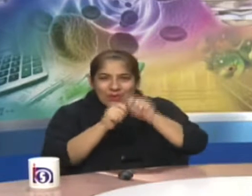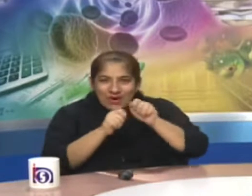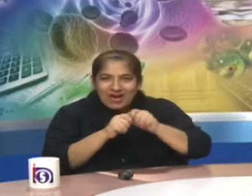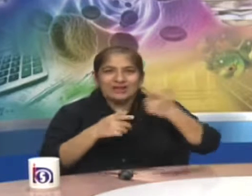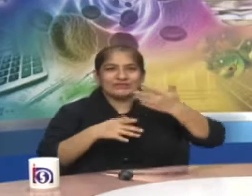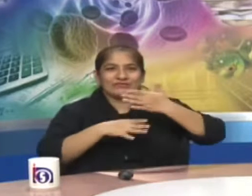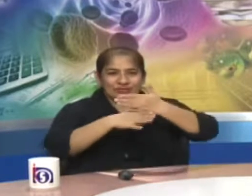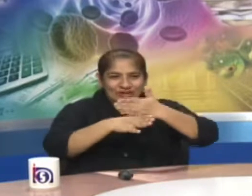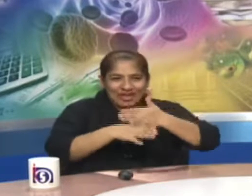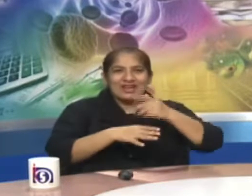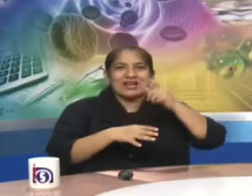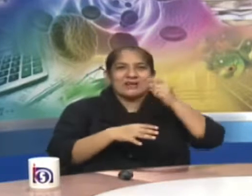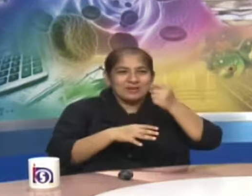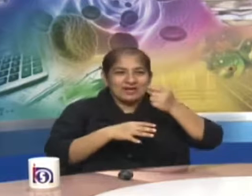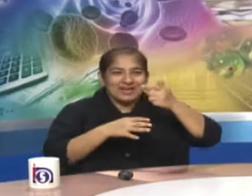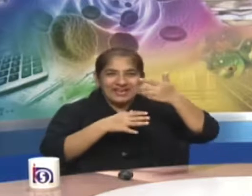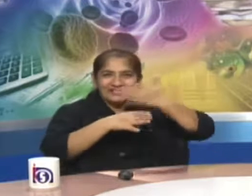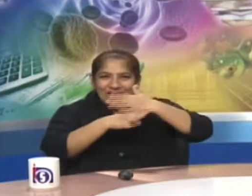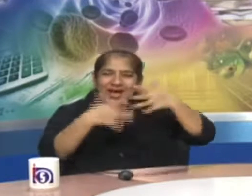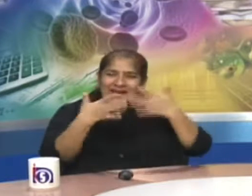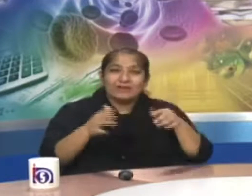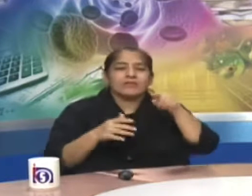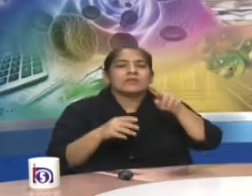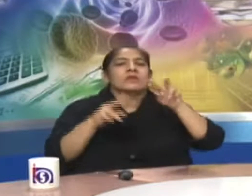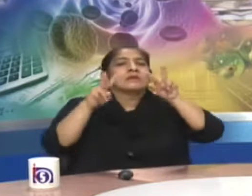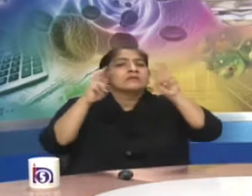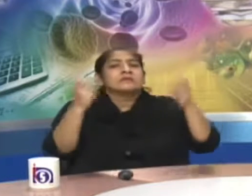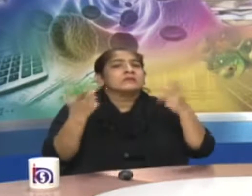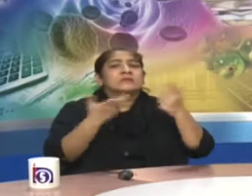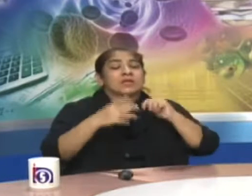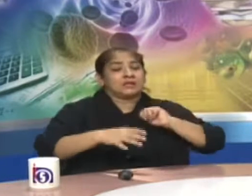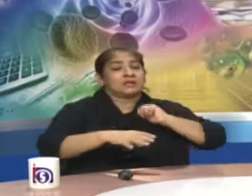In India, we have different kinds of stock exchanges.